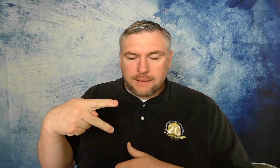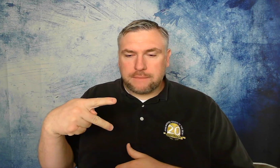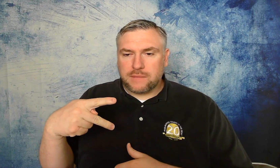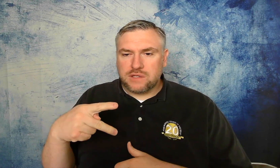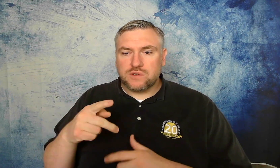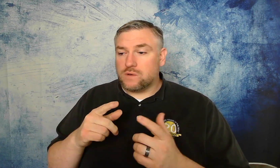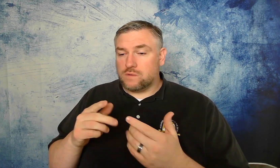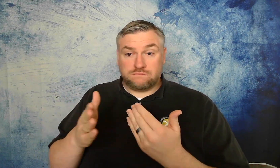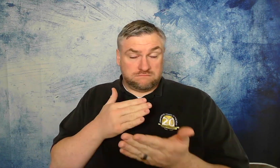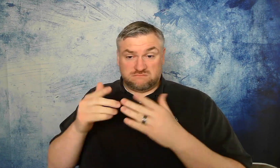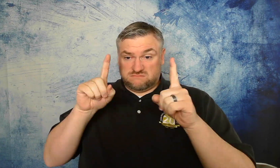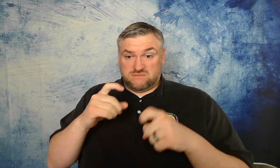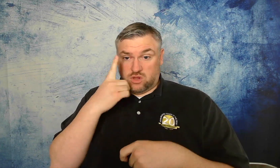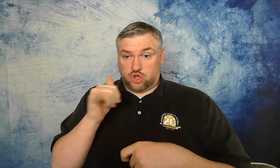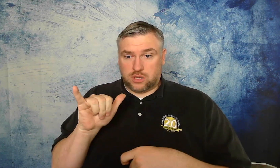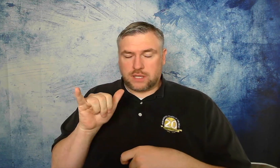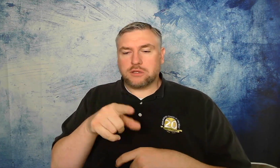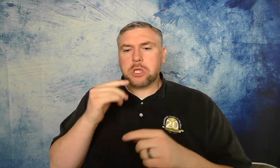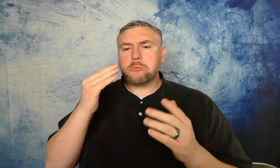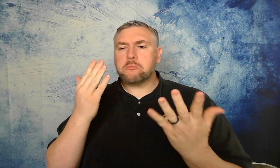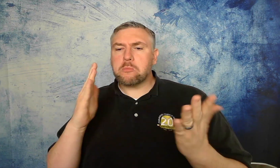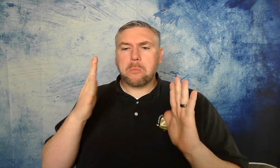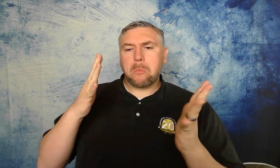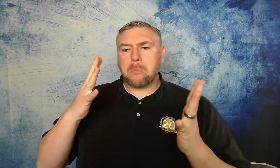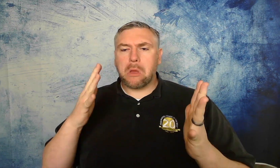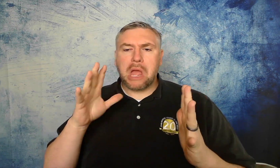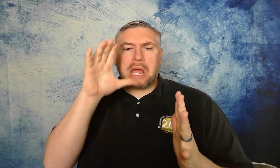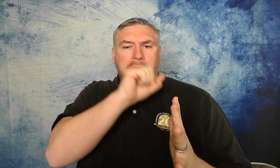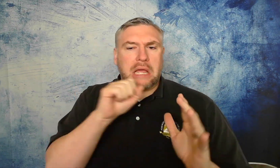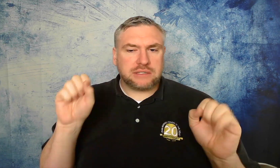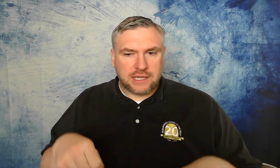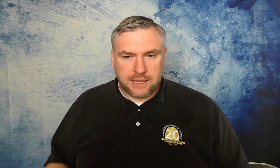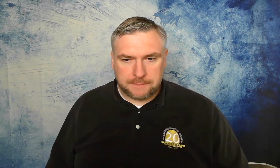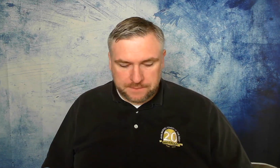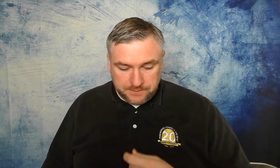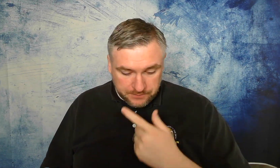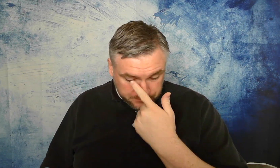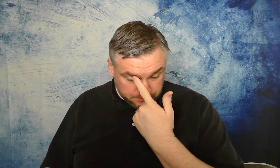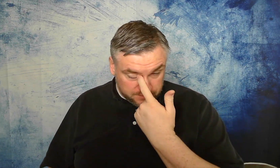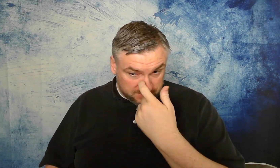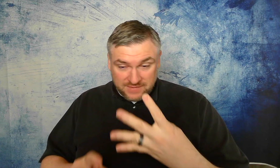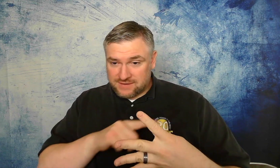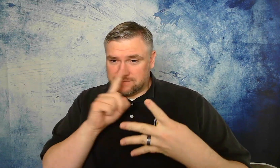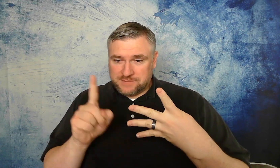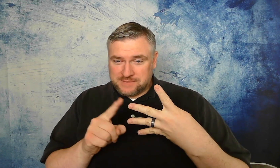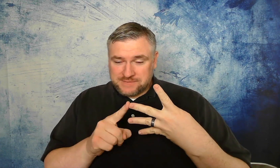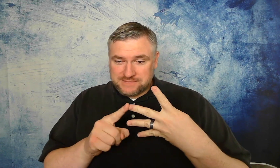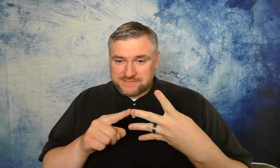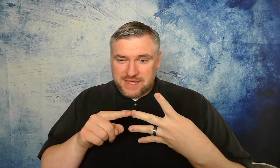app. So, whatever the test looks like, students will be able to guess.